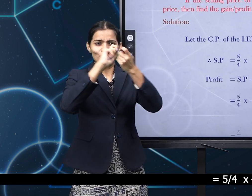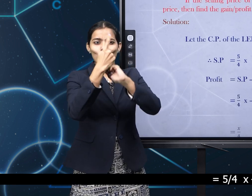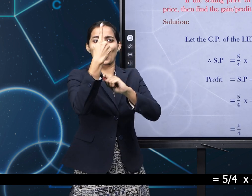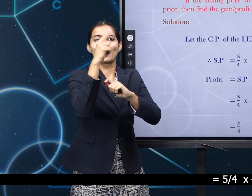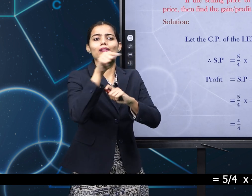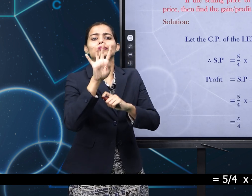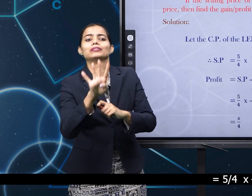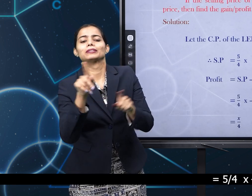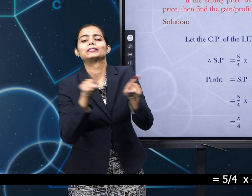4.